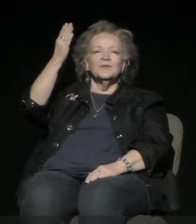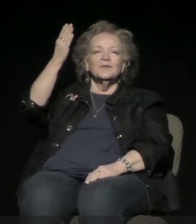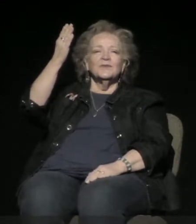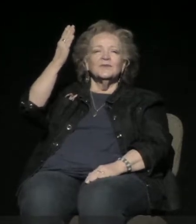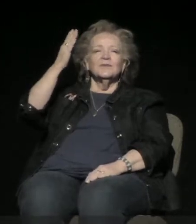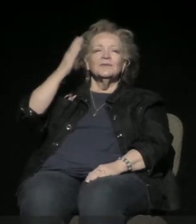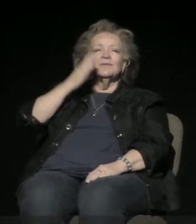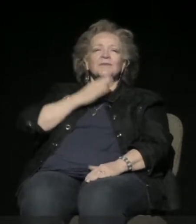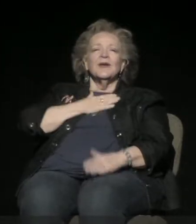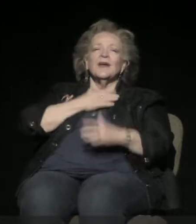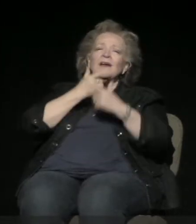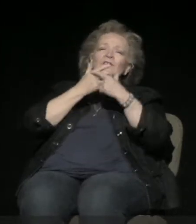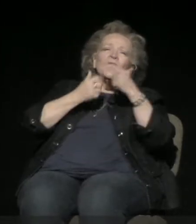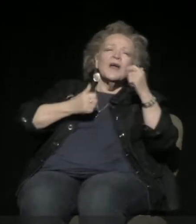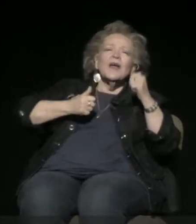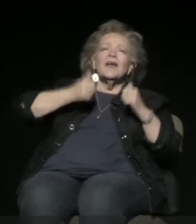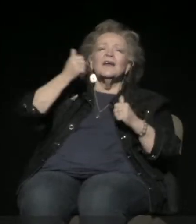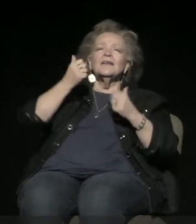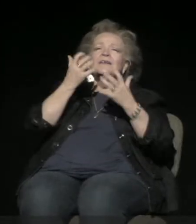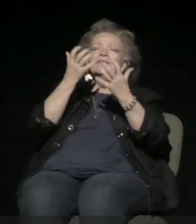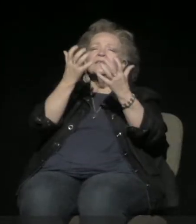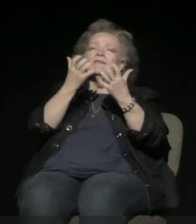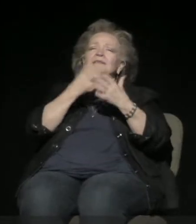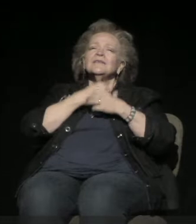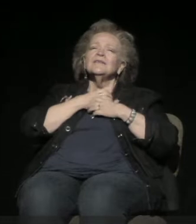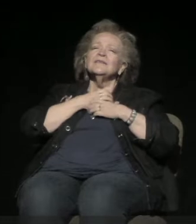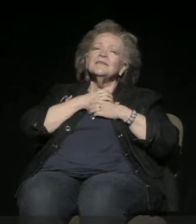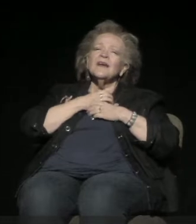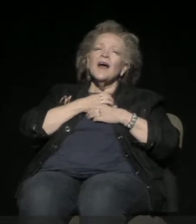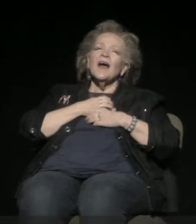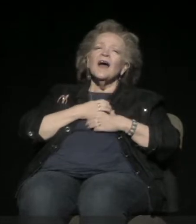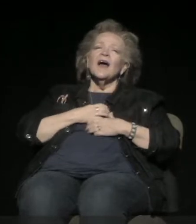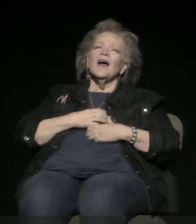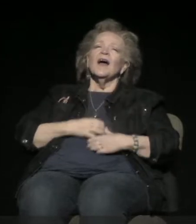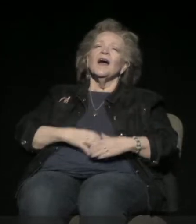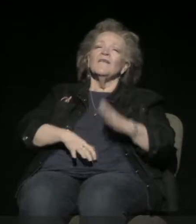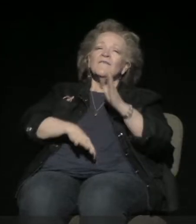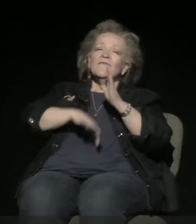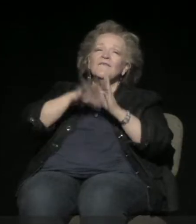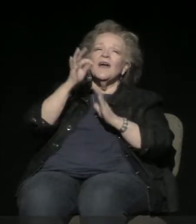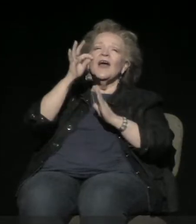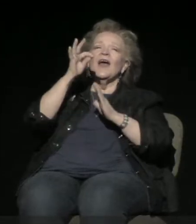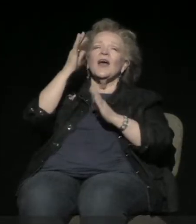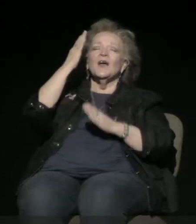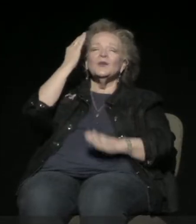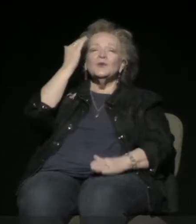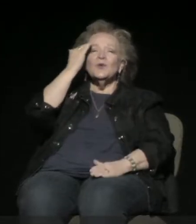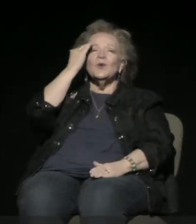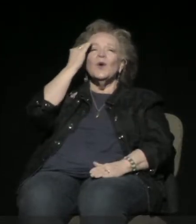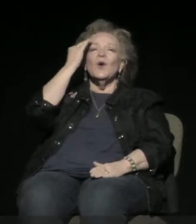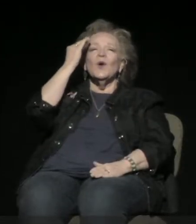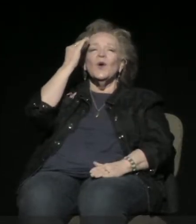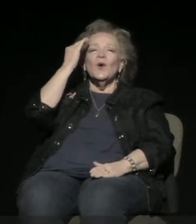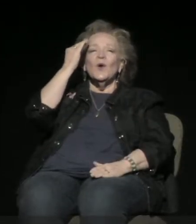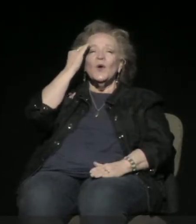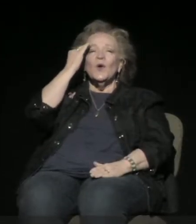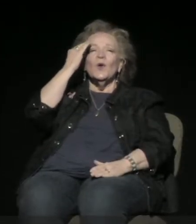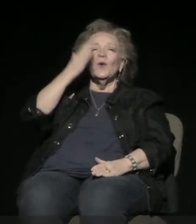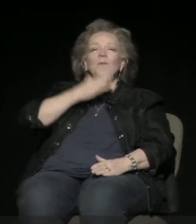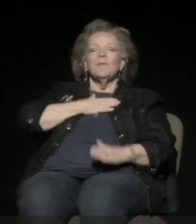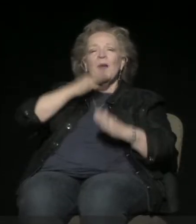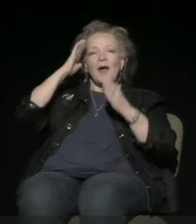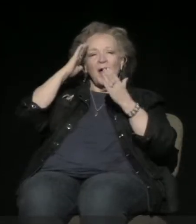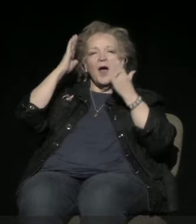My Greatest Longing Is Found In Knowing That